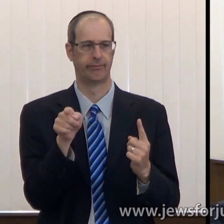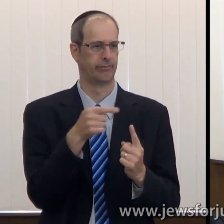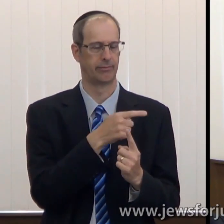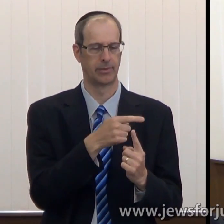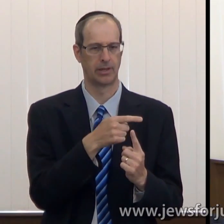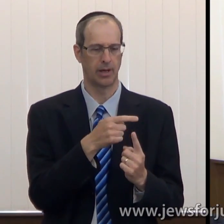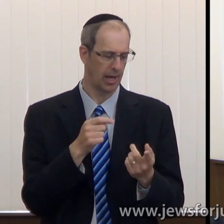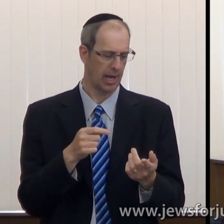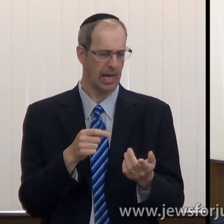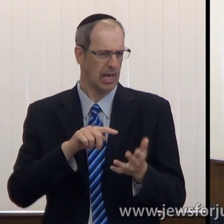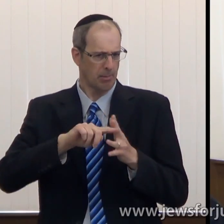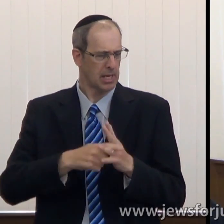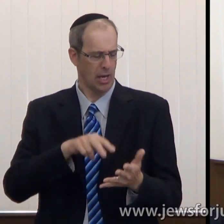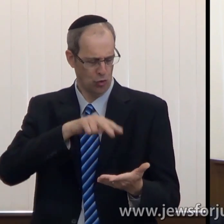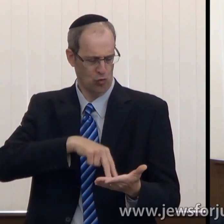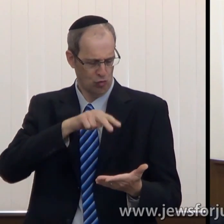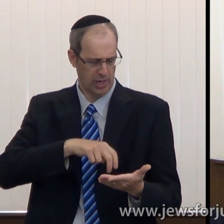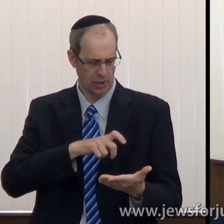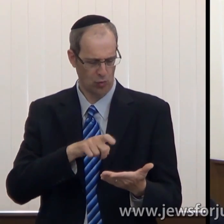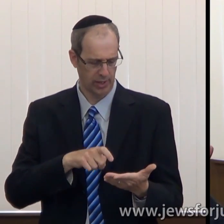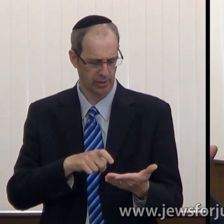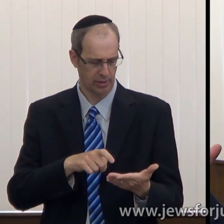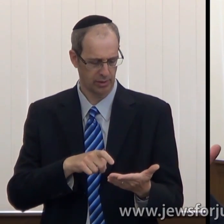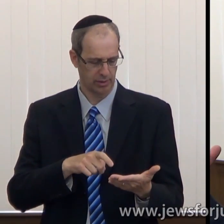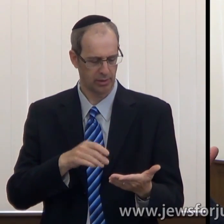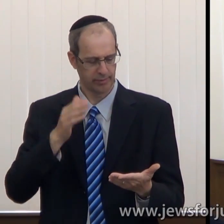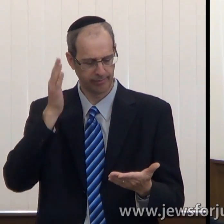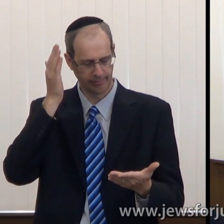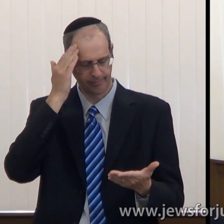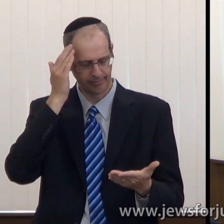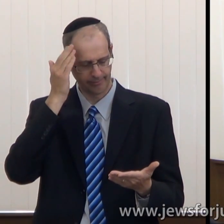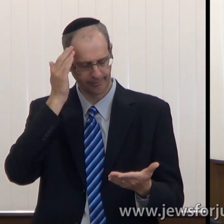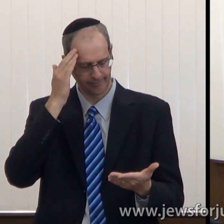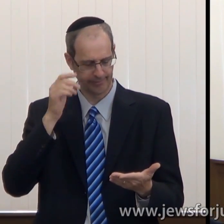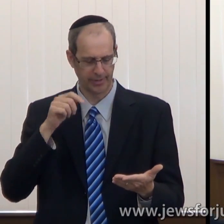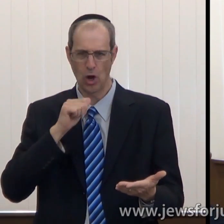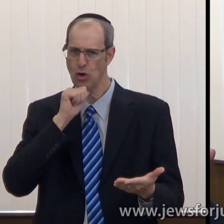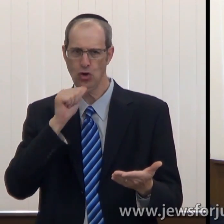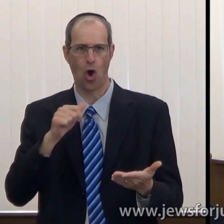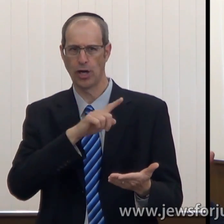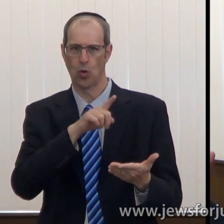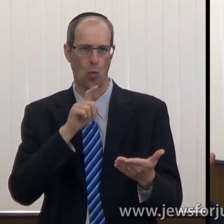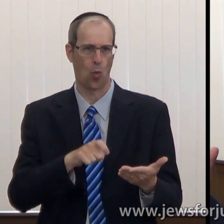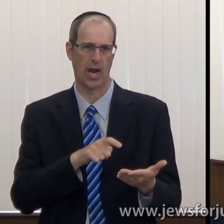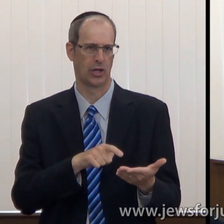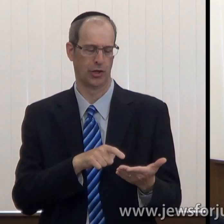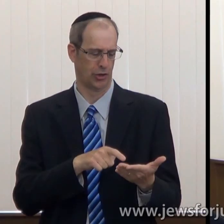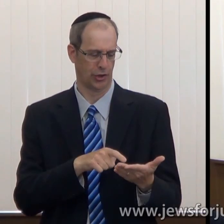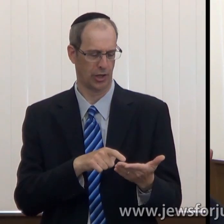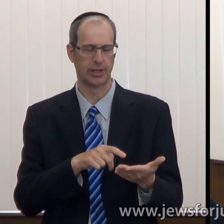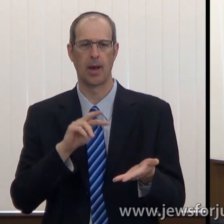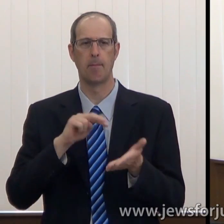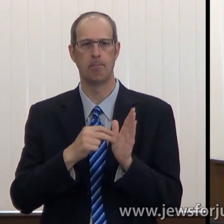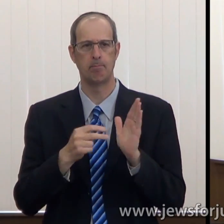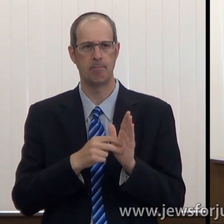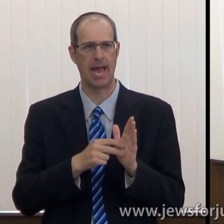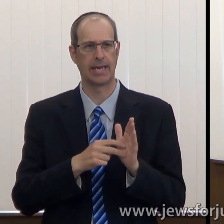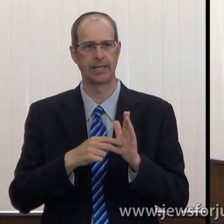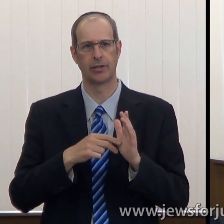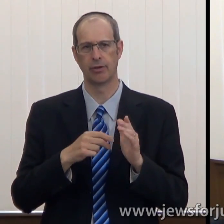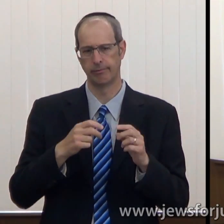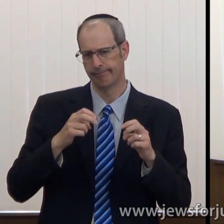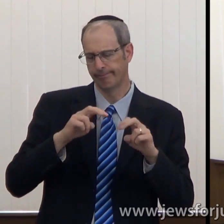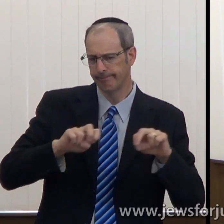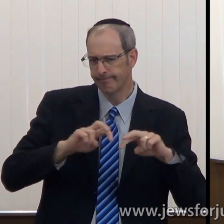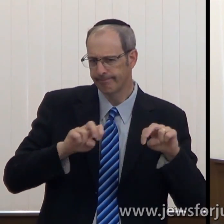reading these questions, he realized these were not questions that were meant to figure out if someone